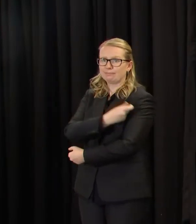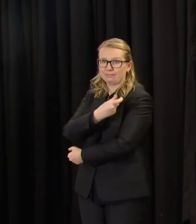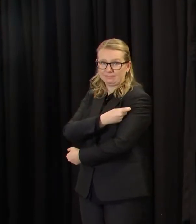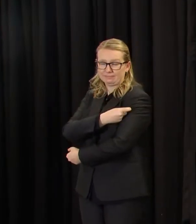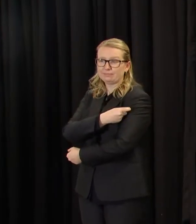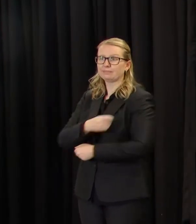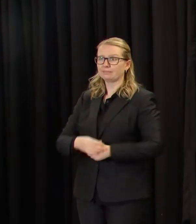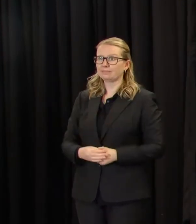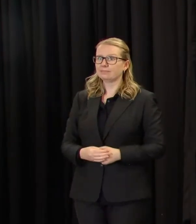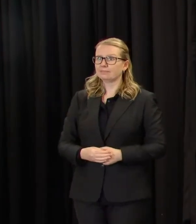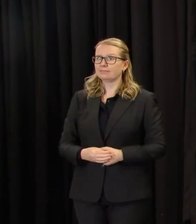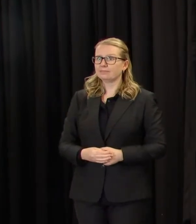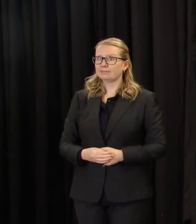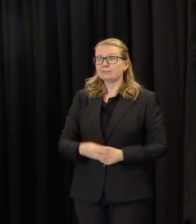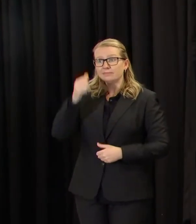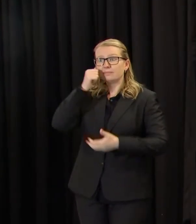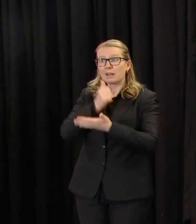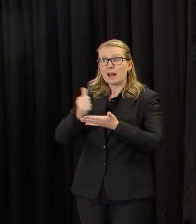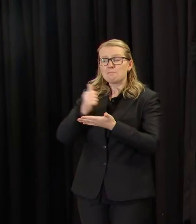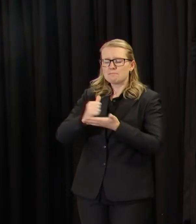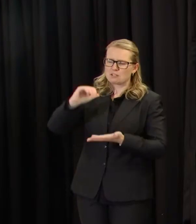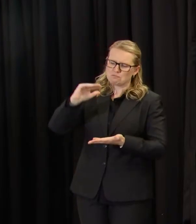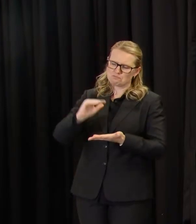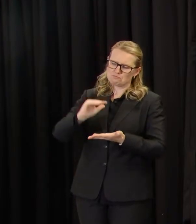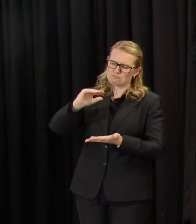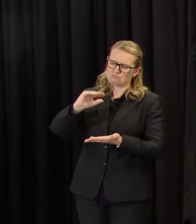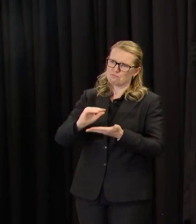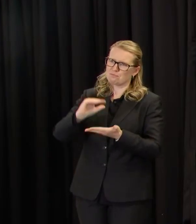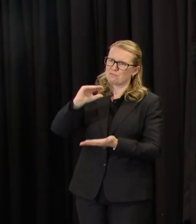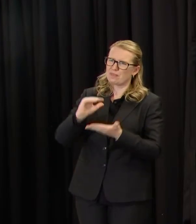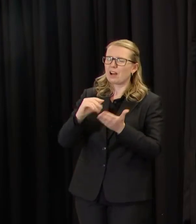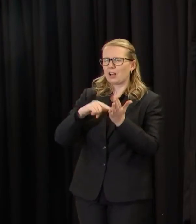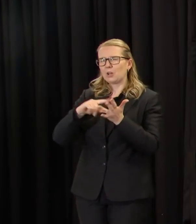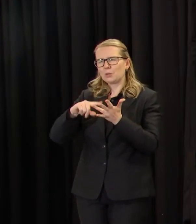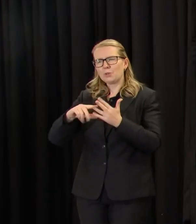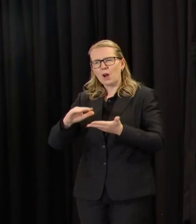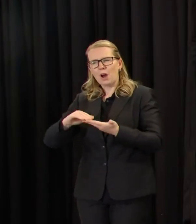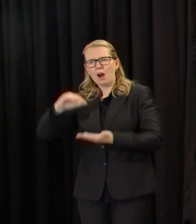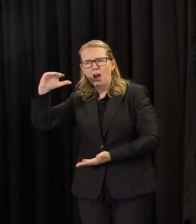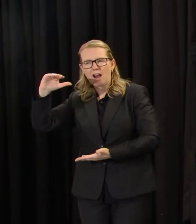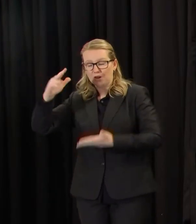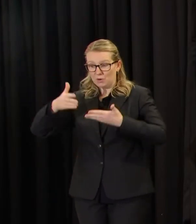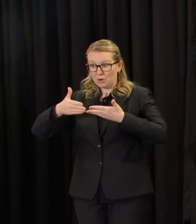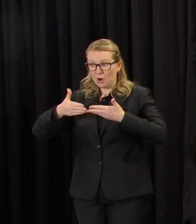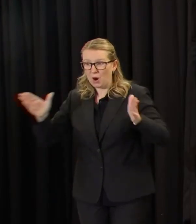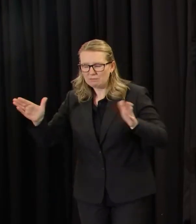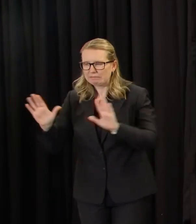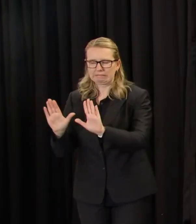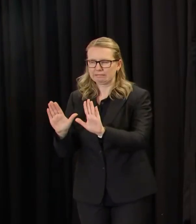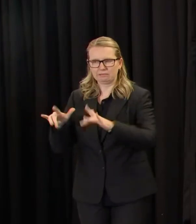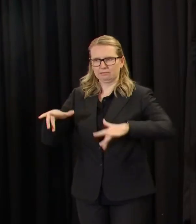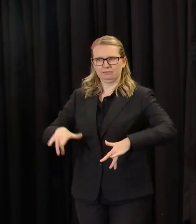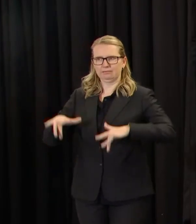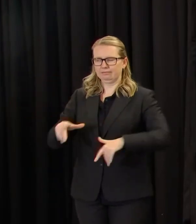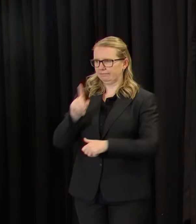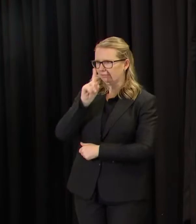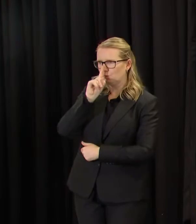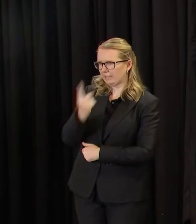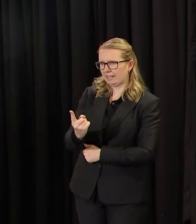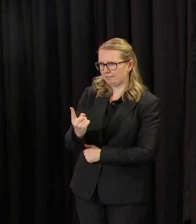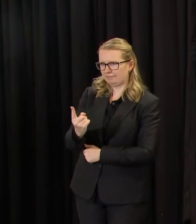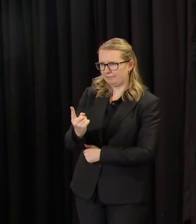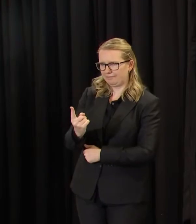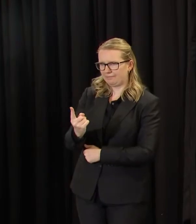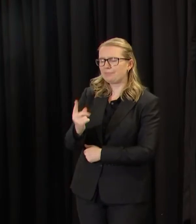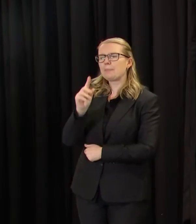these numbers are relatively low. They're still too high to open up, but being able to make some changes, being able to have